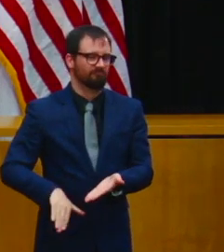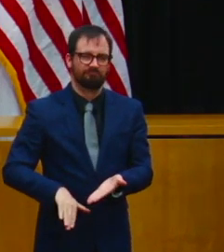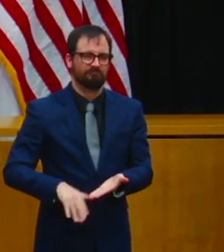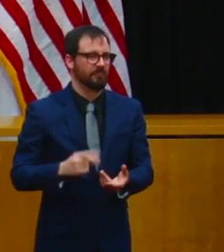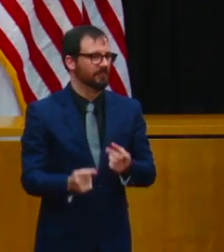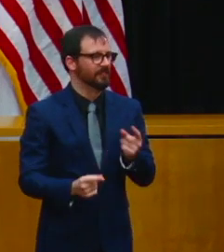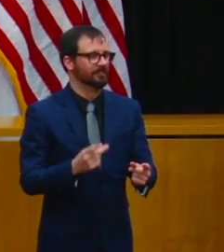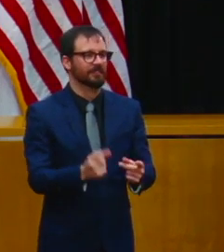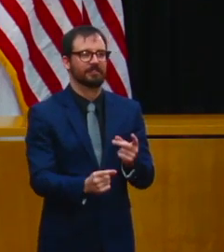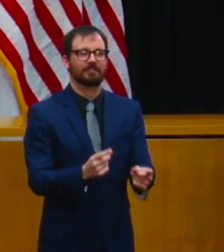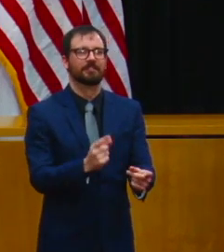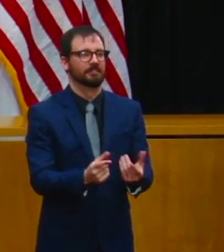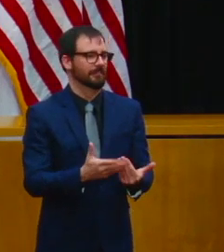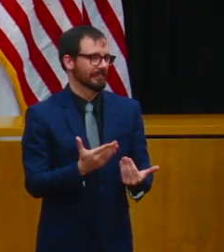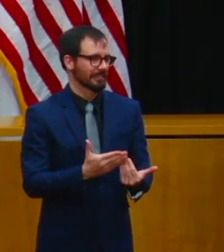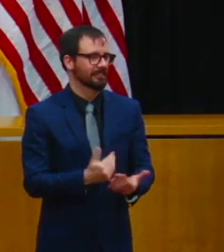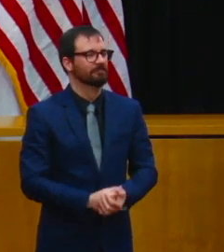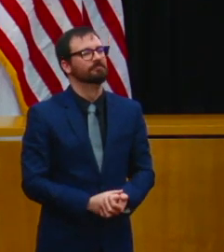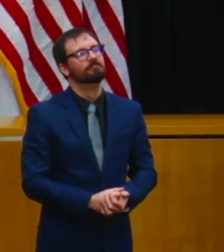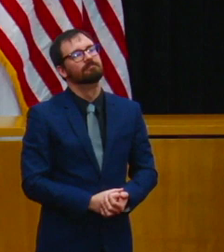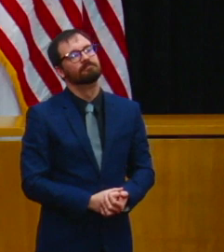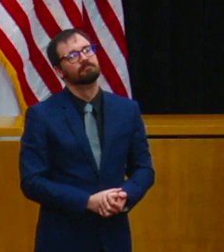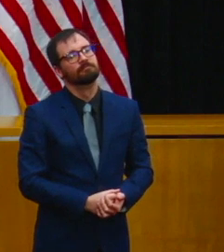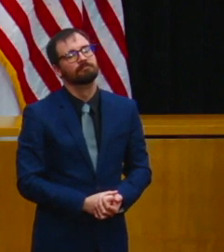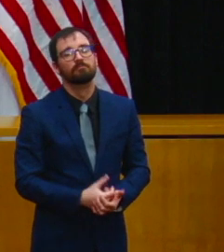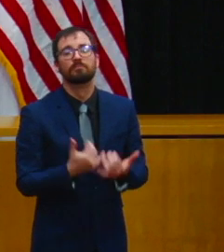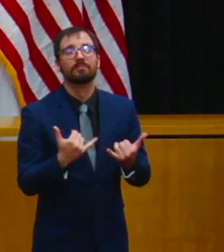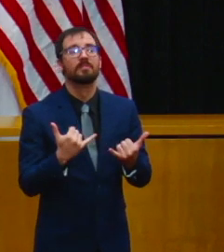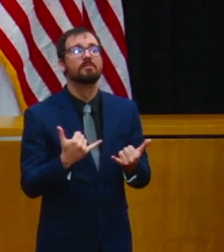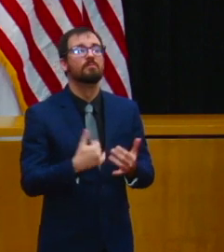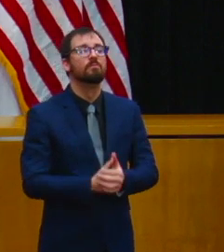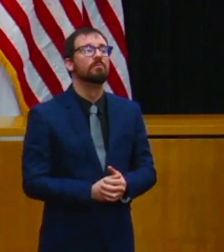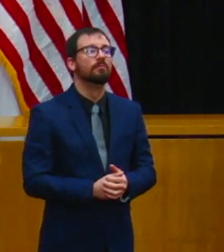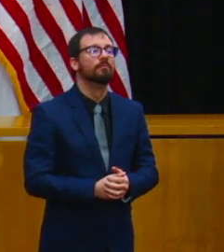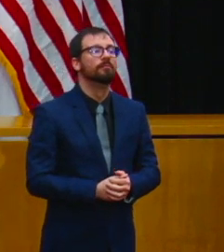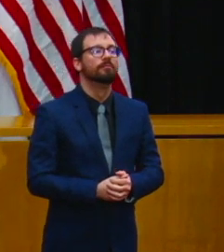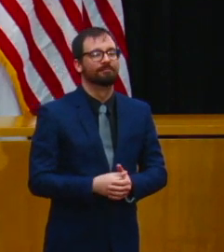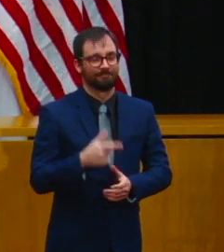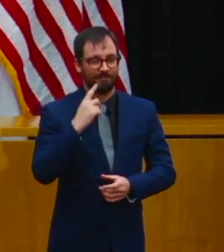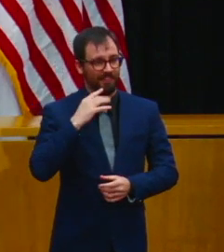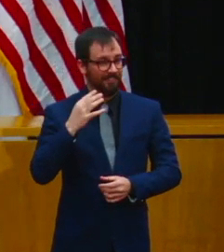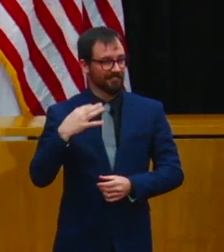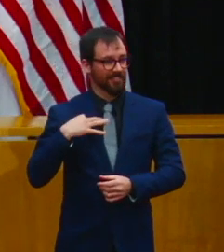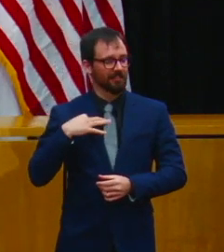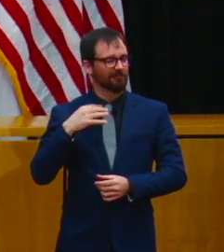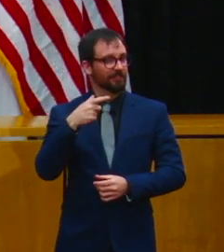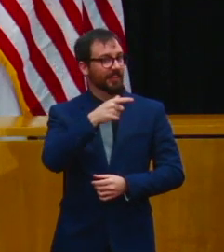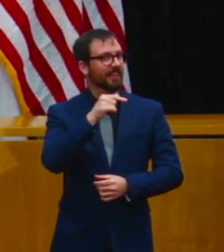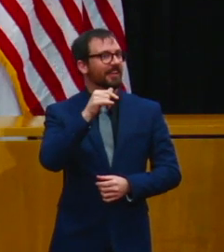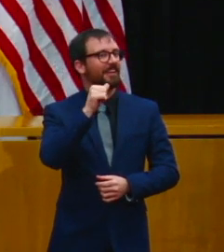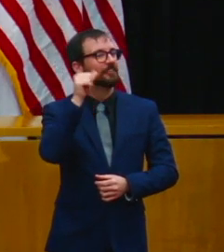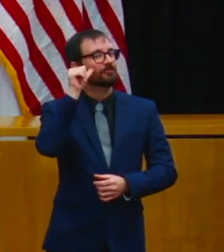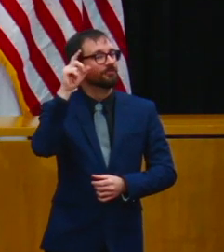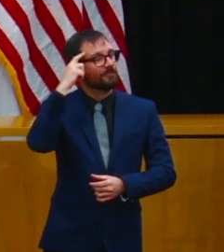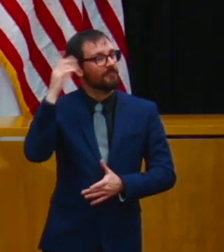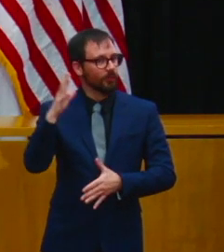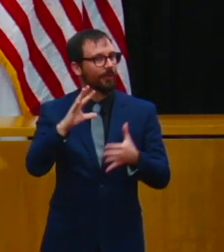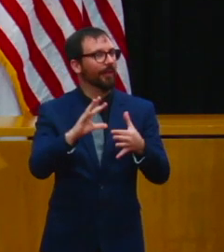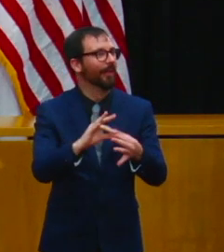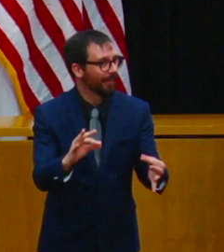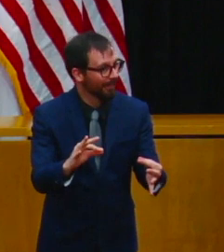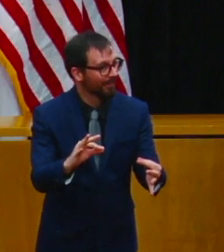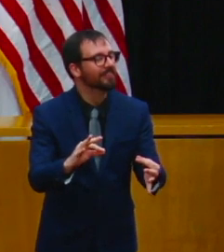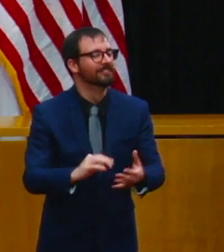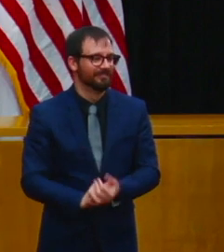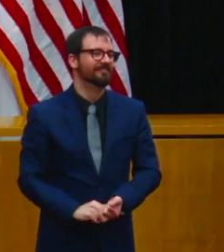Volunteers, as the governor sort of previewed a little bit yesterday, we are asking health professionals who would like to volunteer to help to sign up